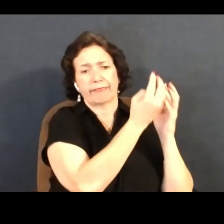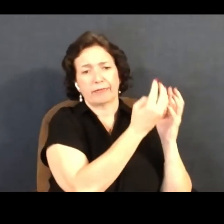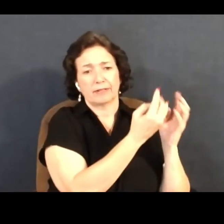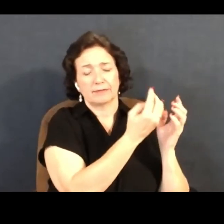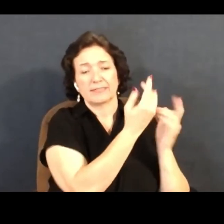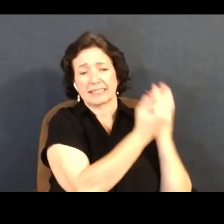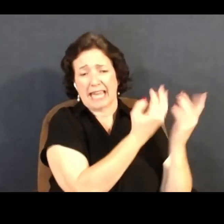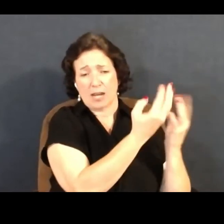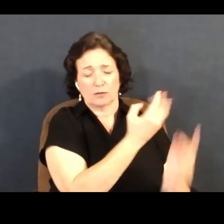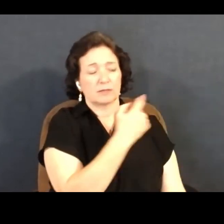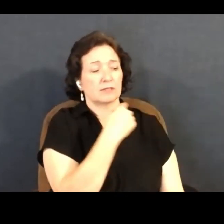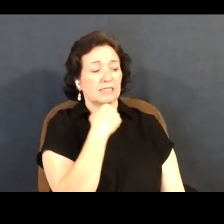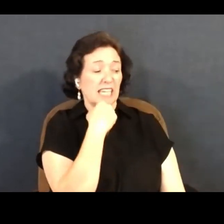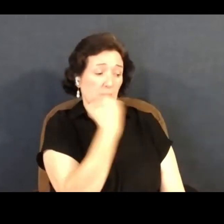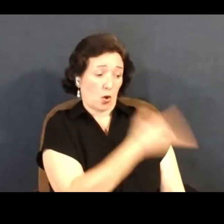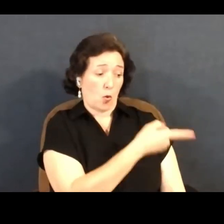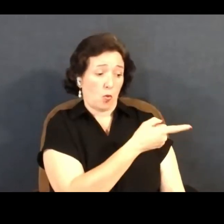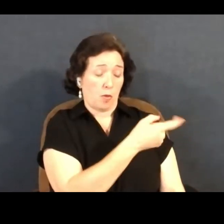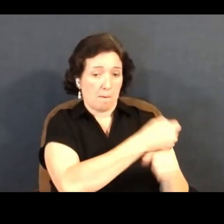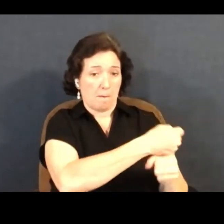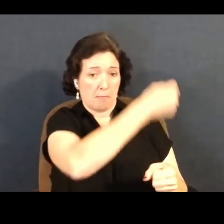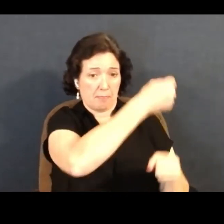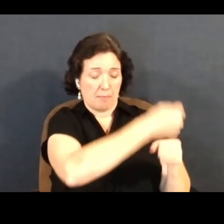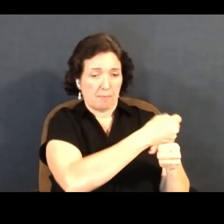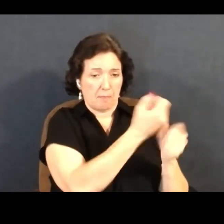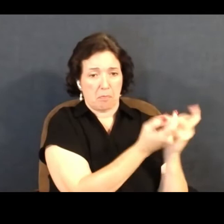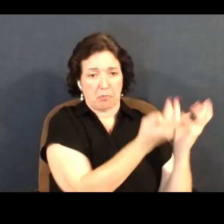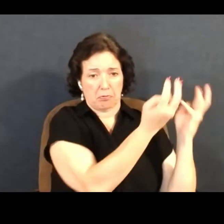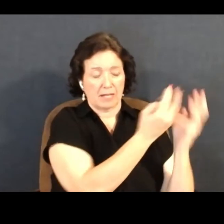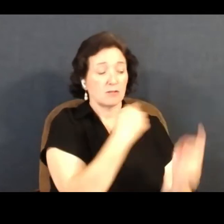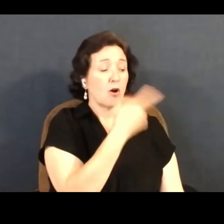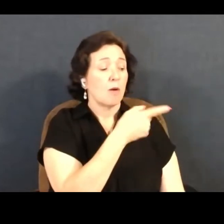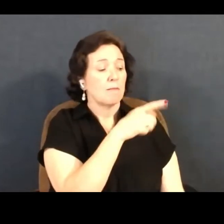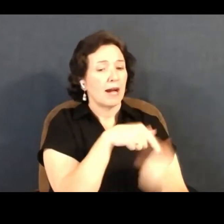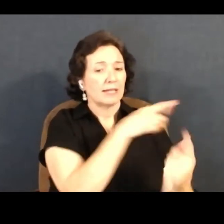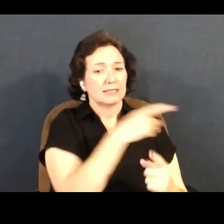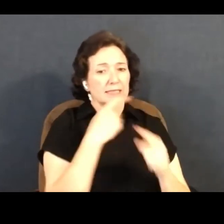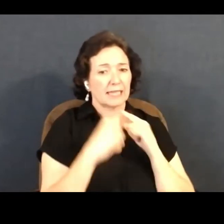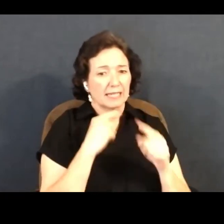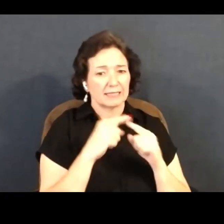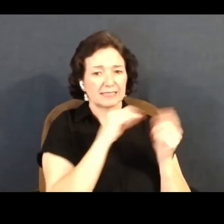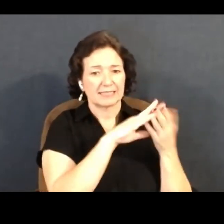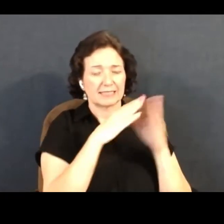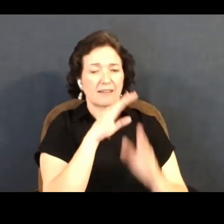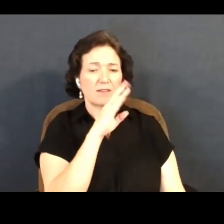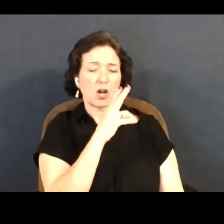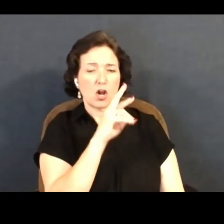voice, he told that menorah of a story of its cousin in the city of Ur. But that, as we